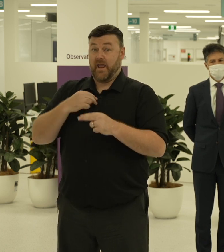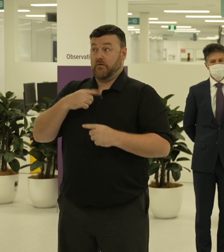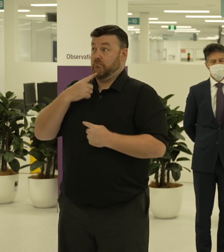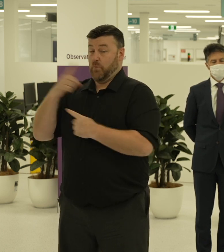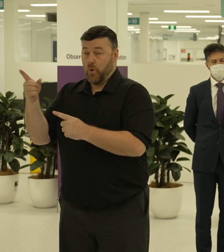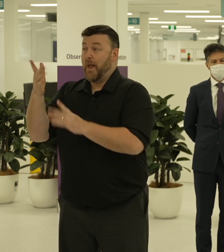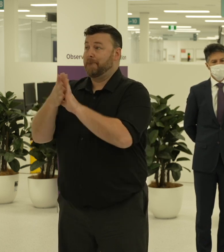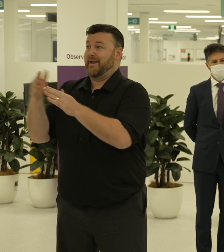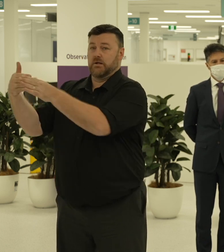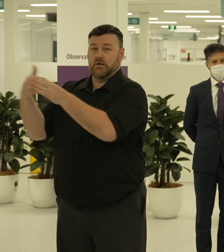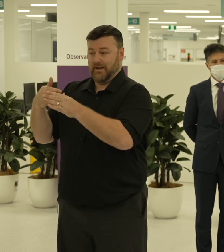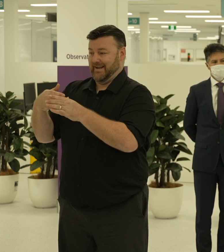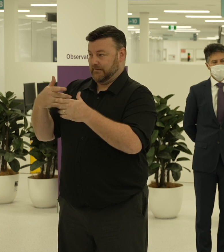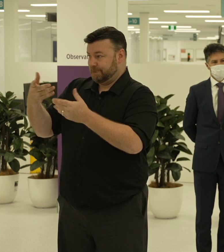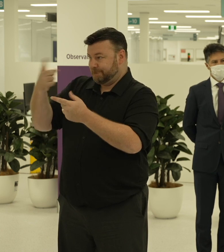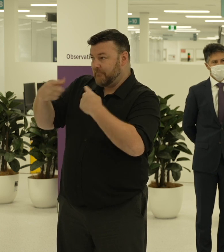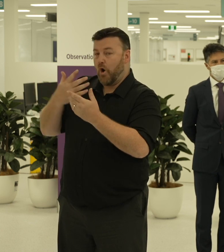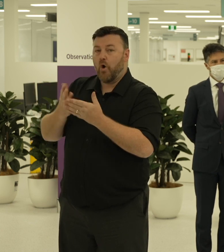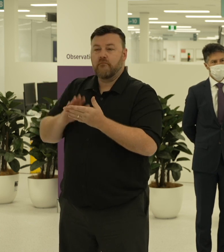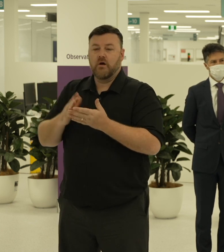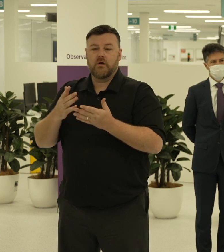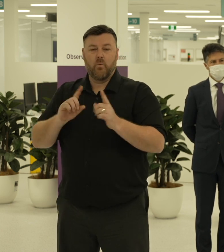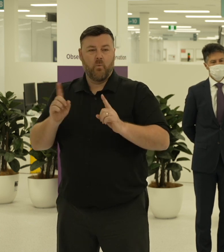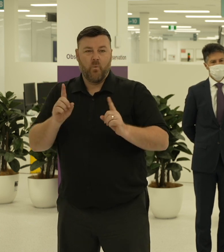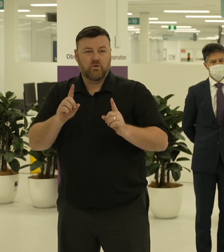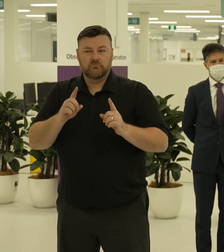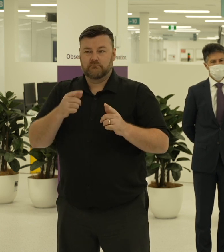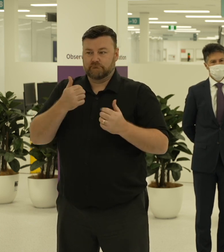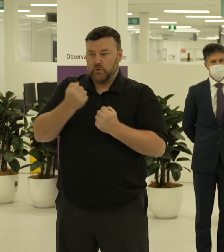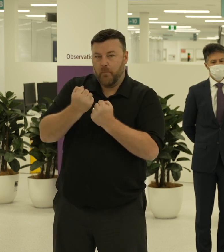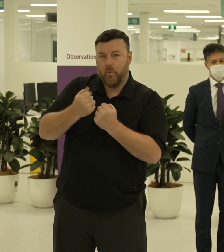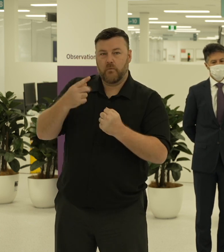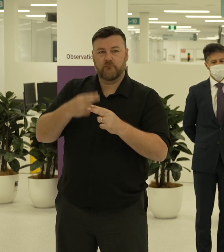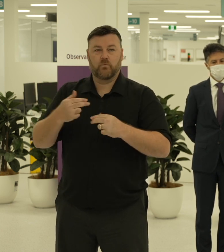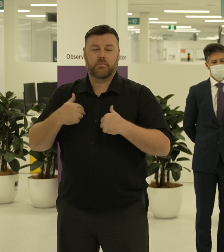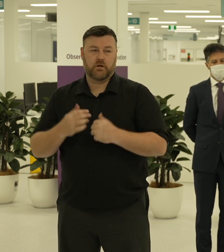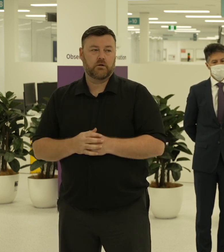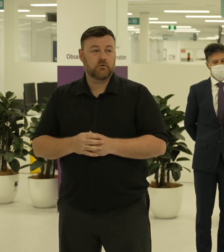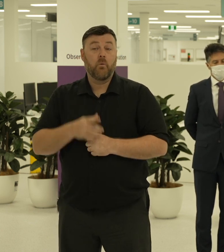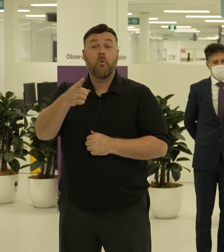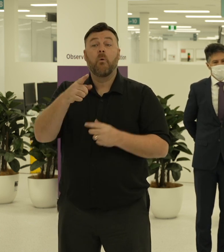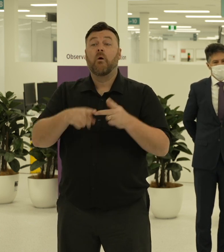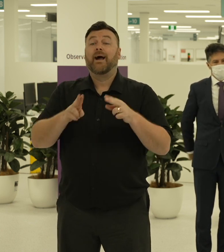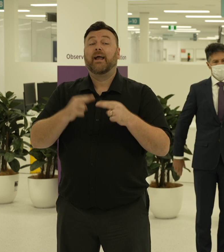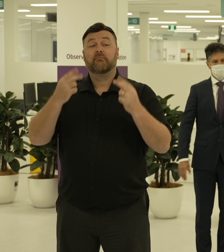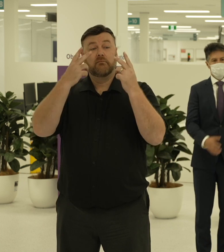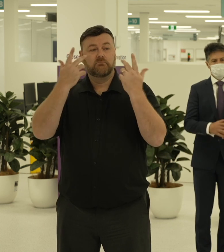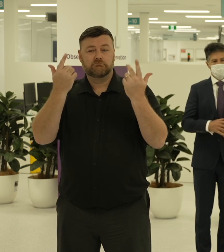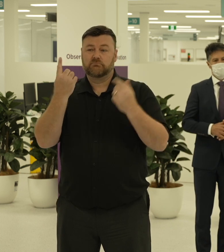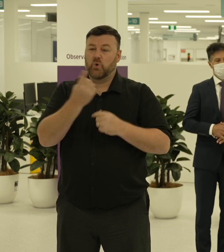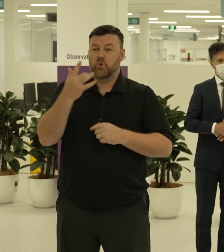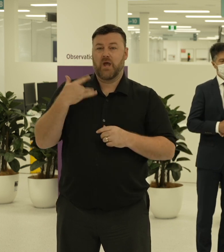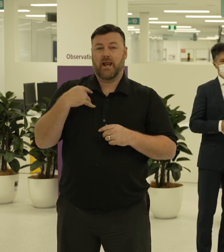also remind that aged care, when an aged care resident gets a positive rapid antigen test, if the aged care residents